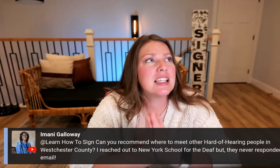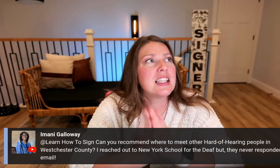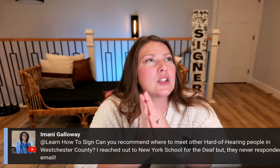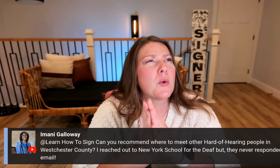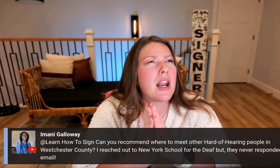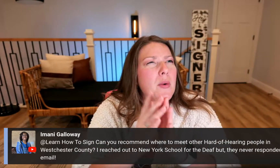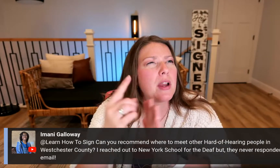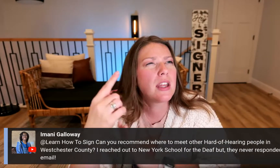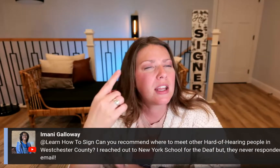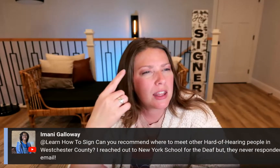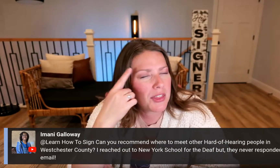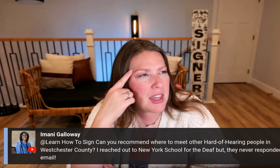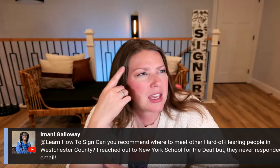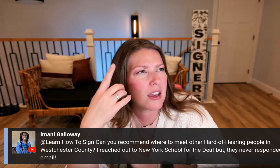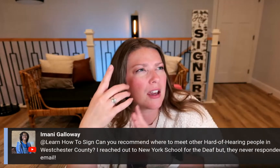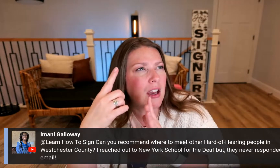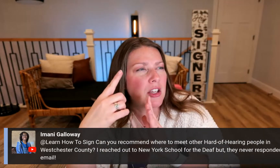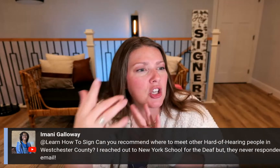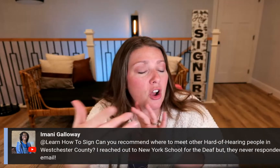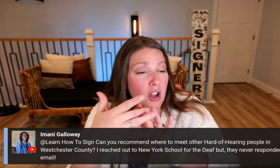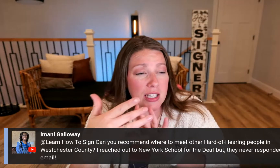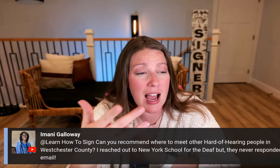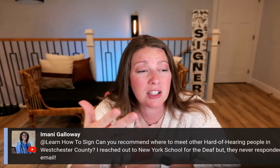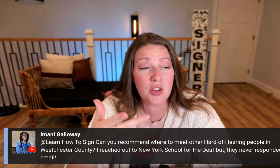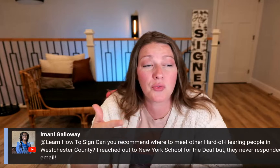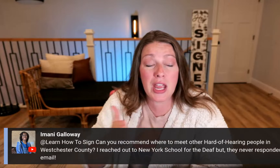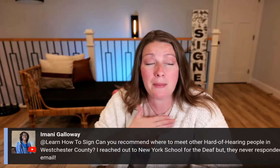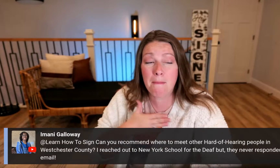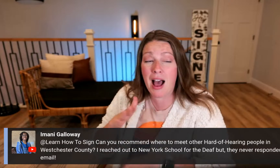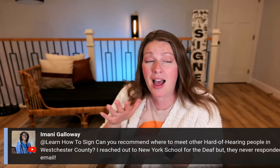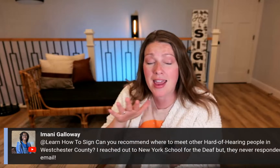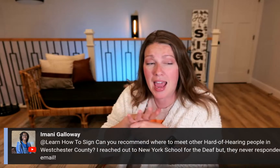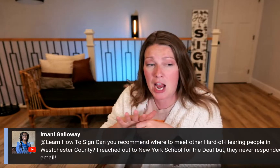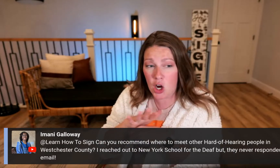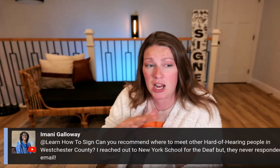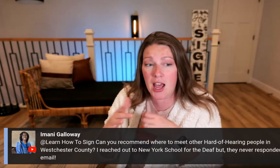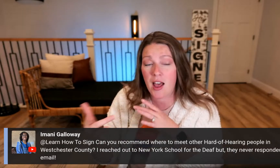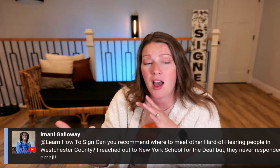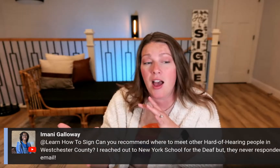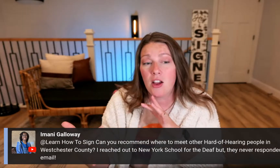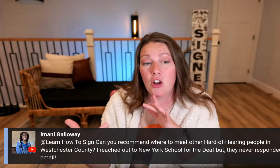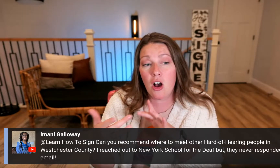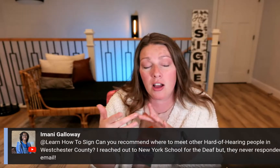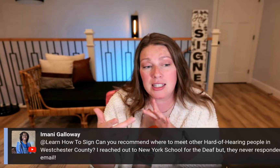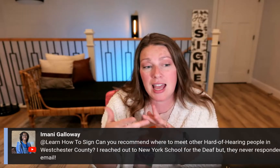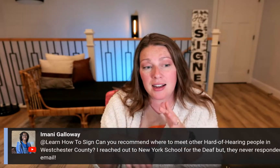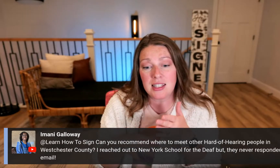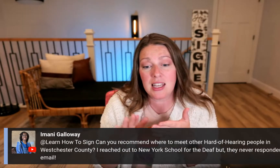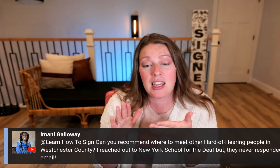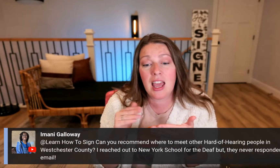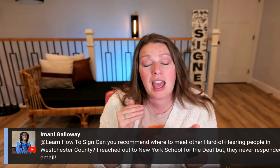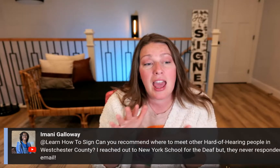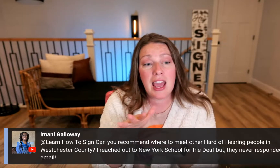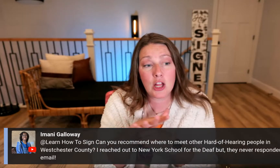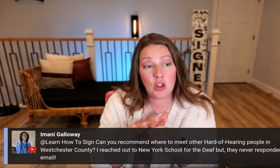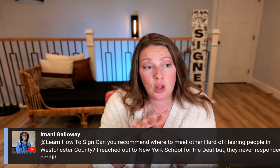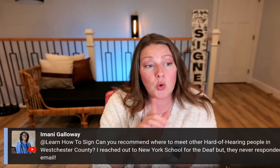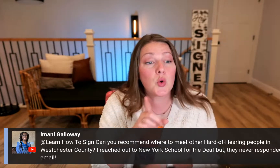This is what I would think to contact in my area. contacting a